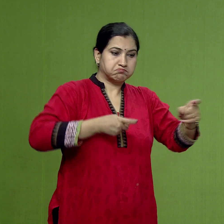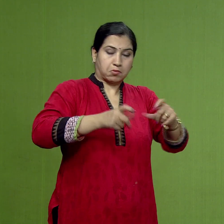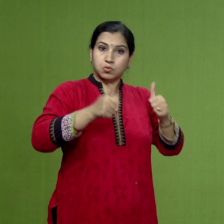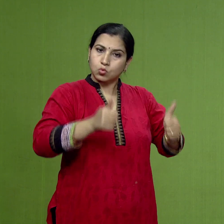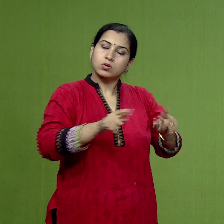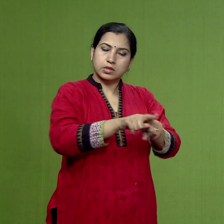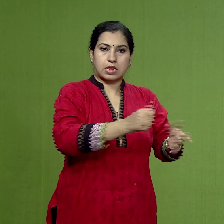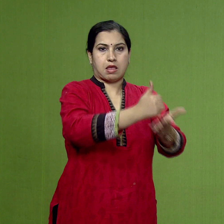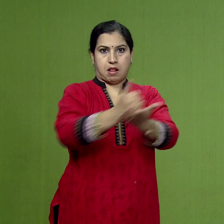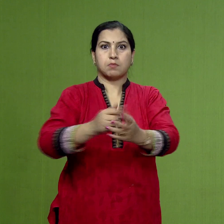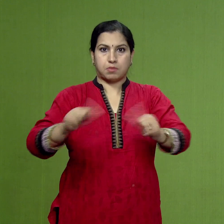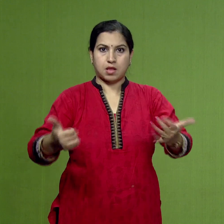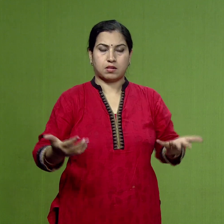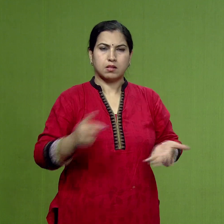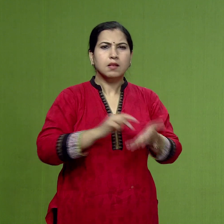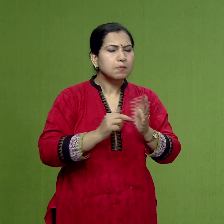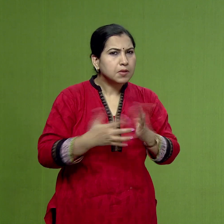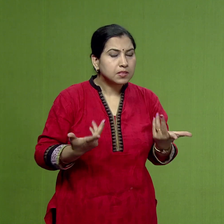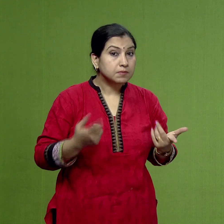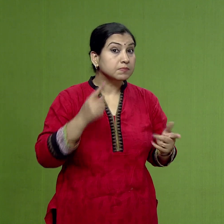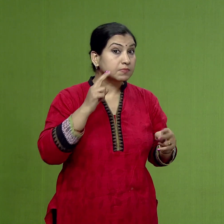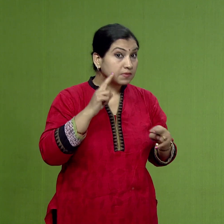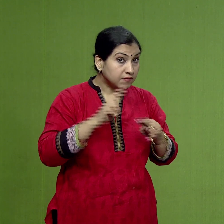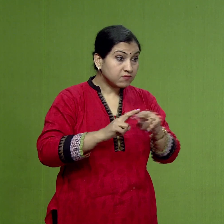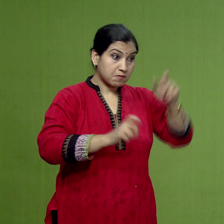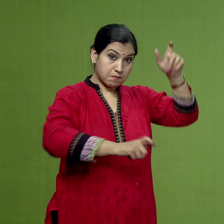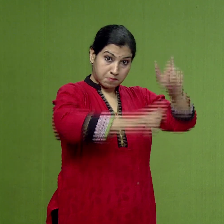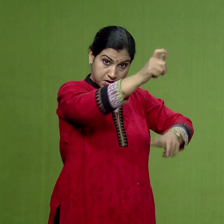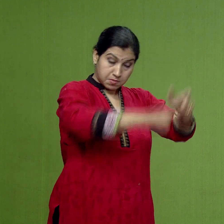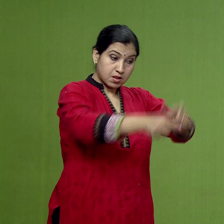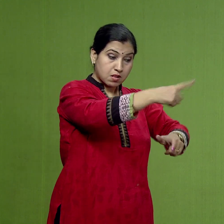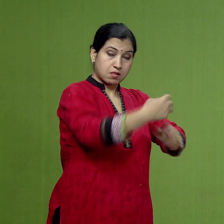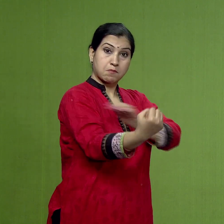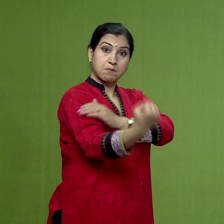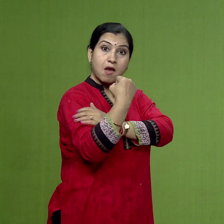This means if the power of population is utilized properly,